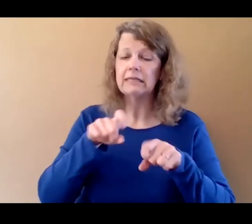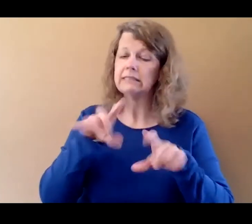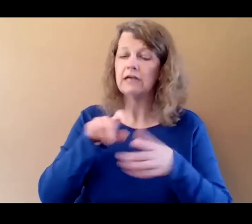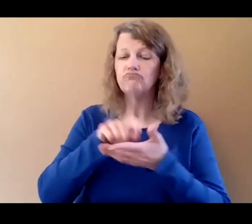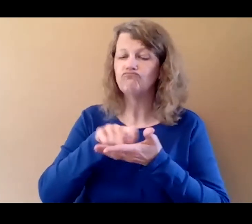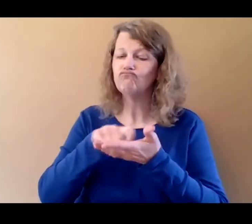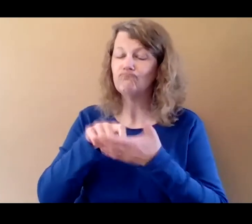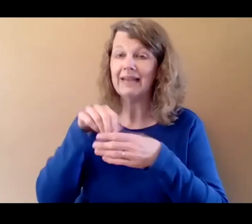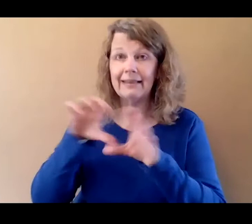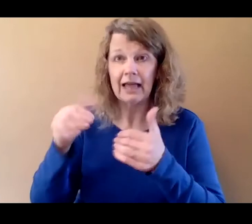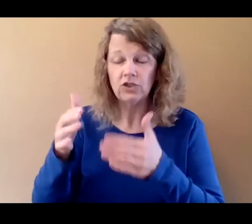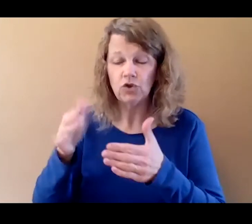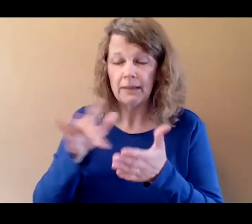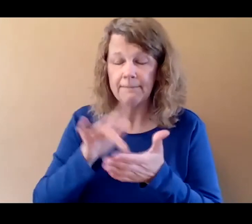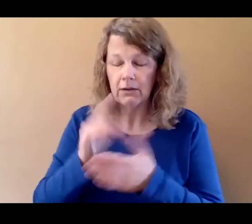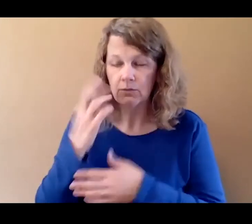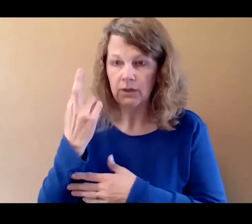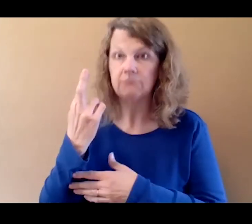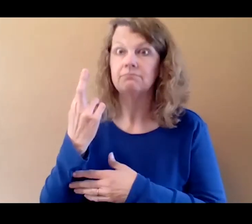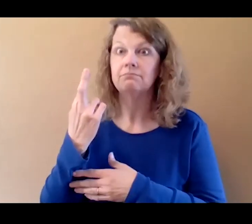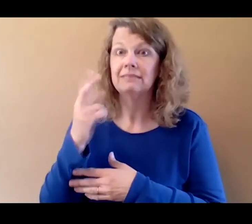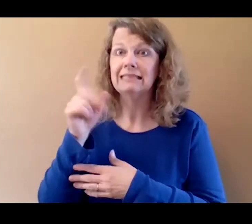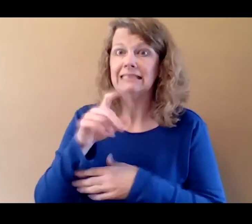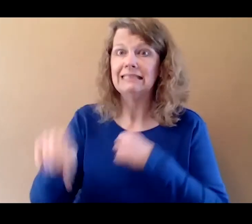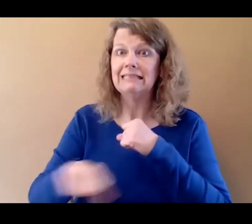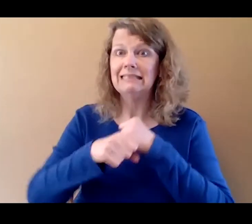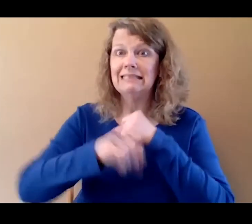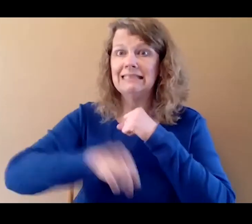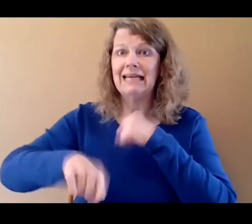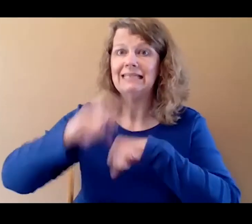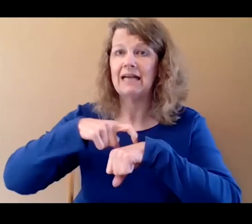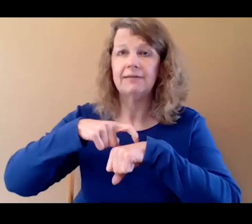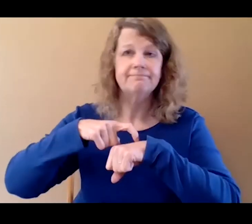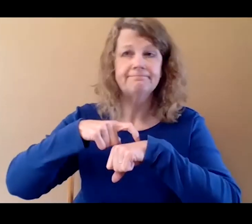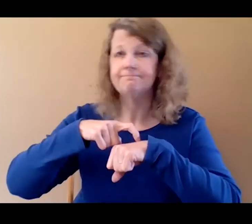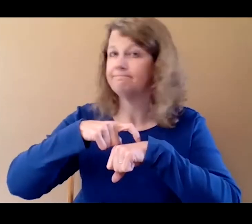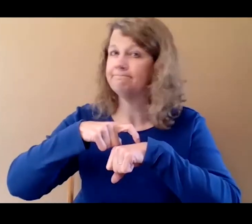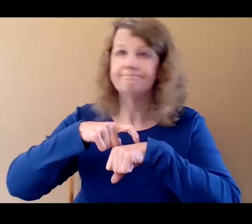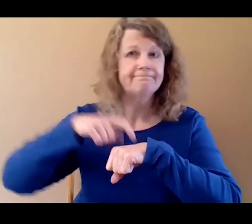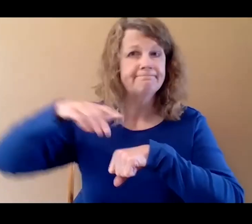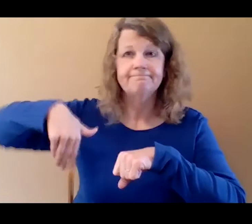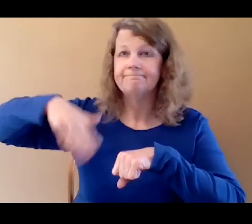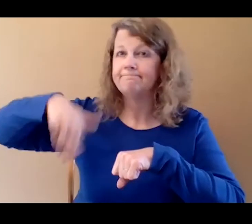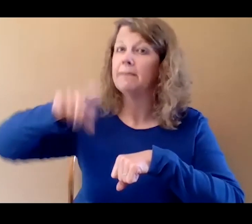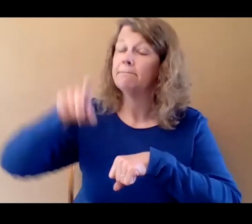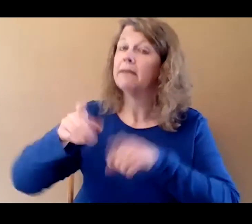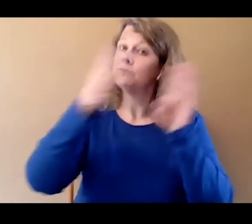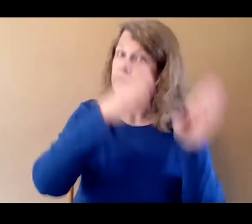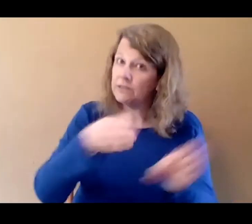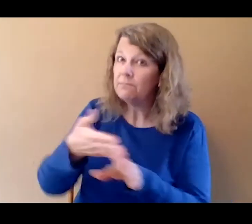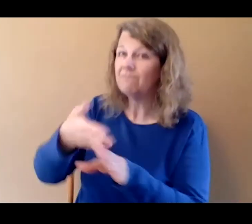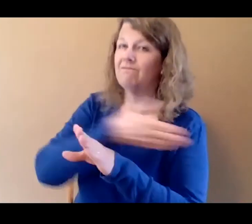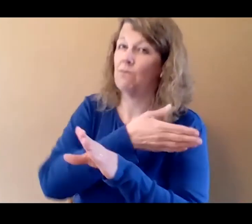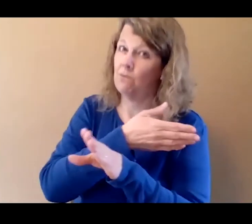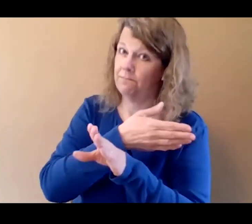of an exam in the classroom and realize you need to have extended time. Those arrangements need to be made ahead of